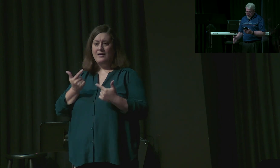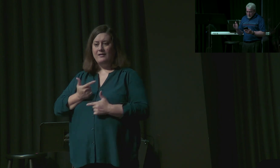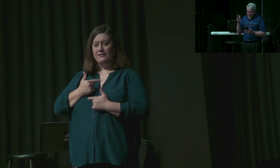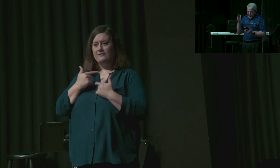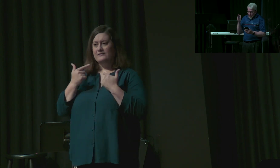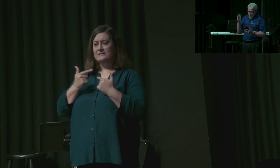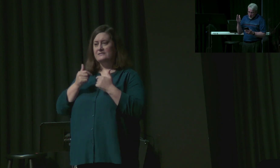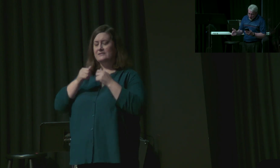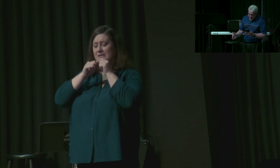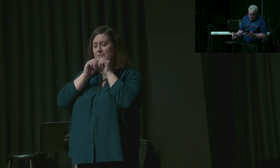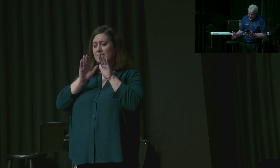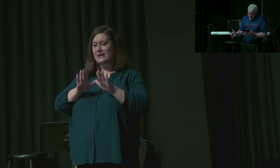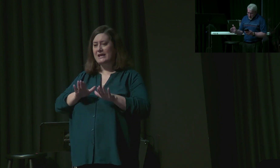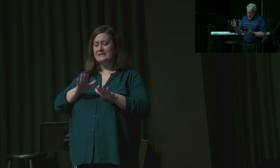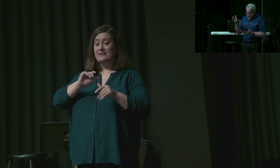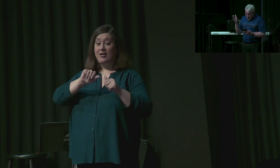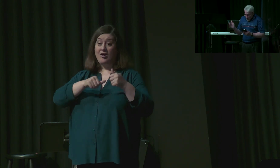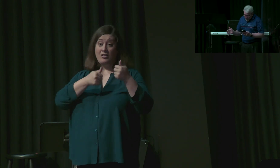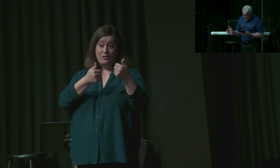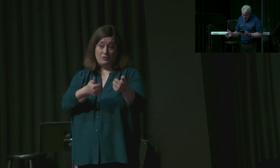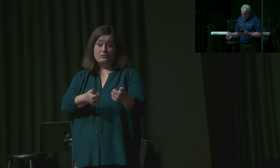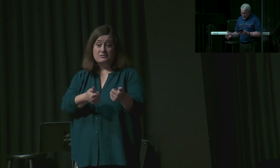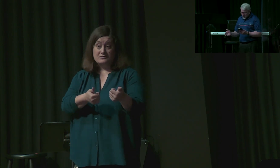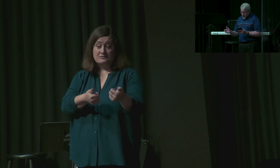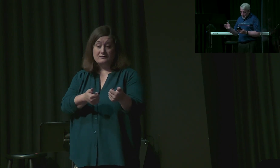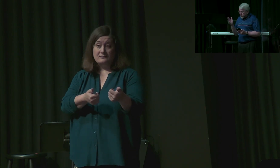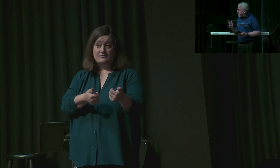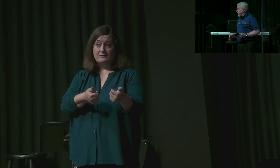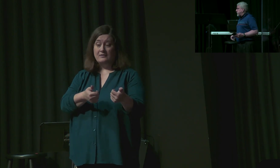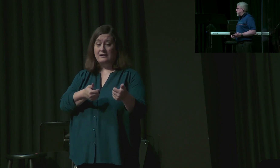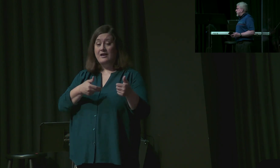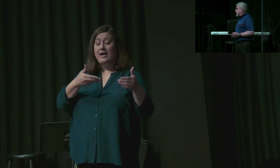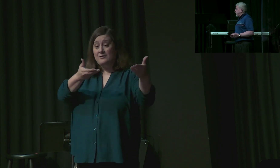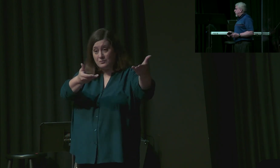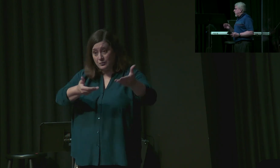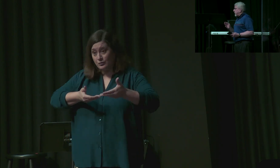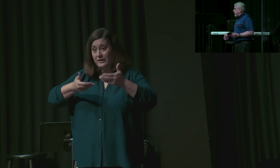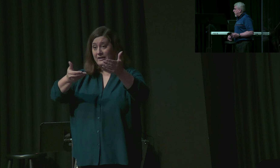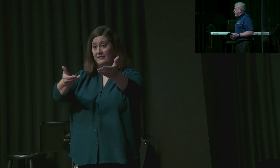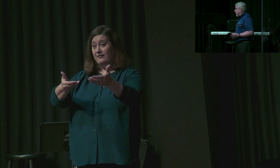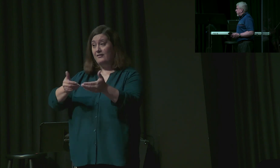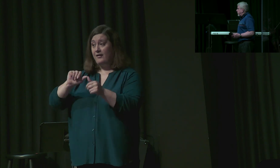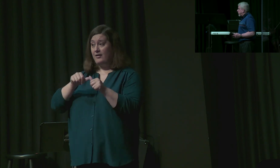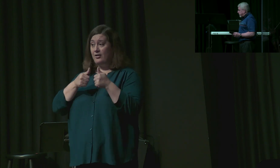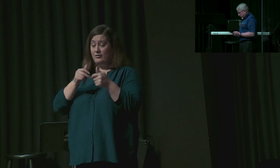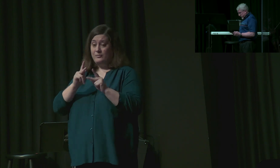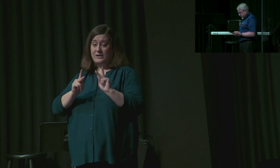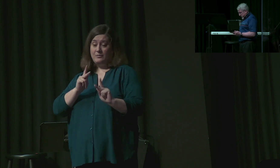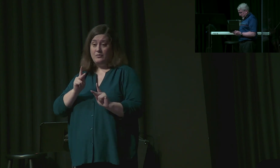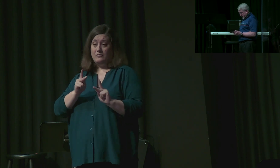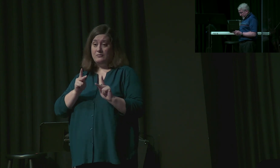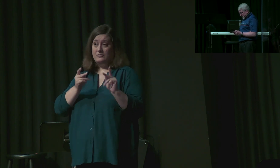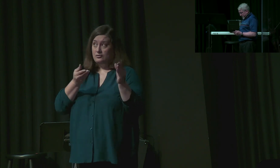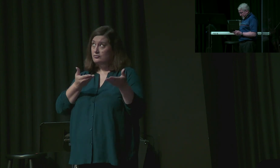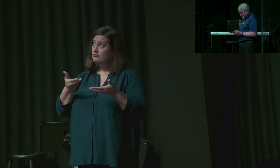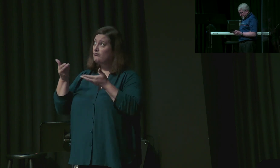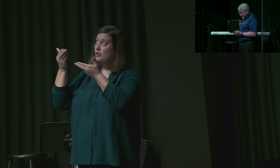ways. May we help others to arrive home with gracious and godly